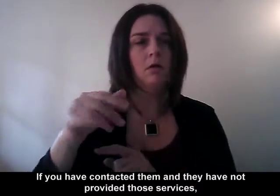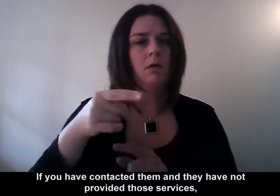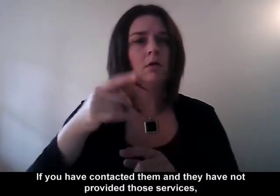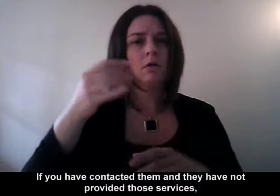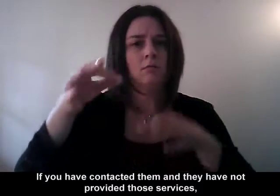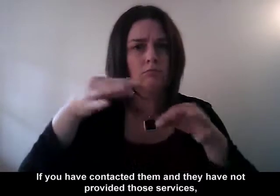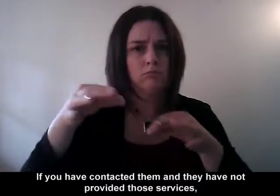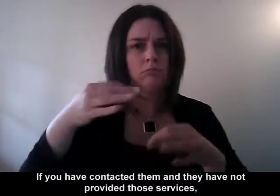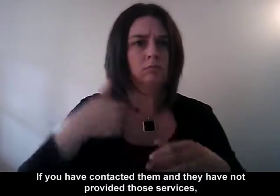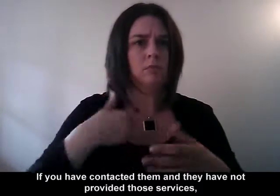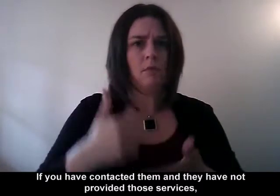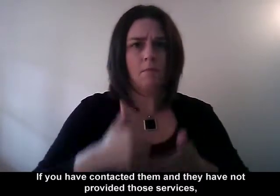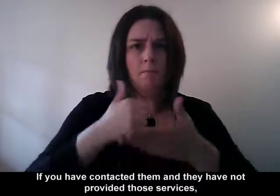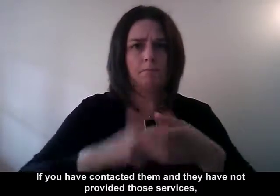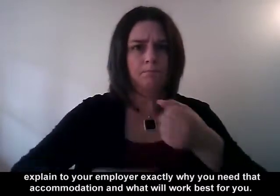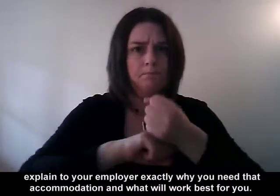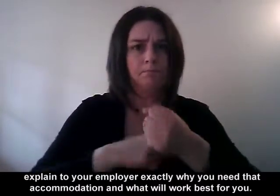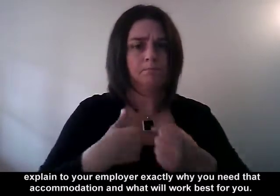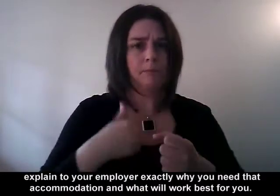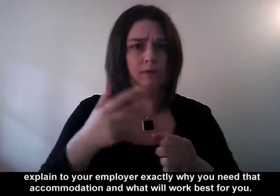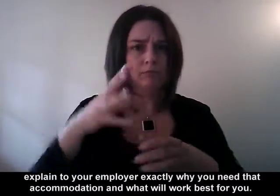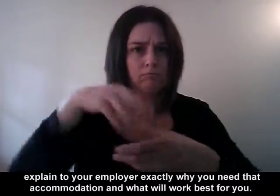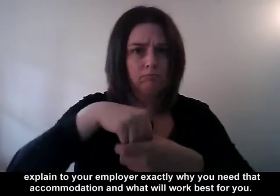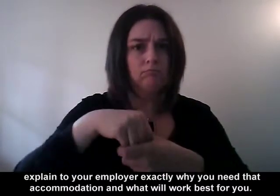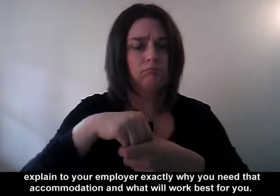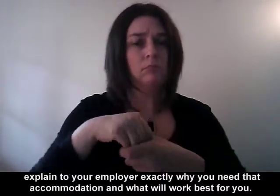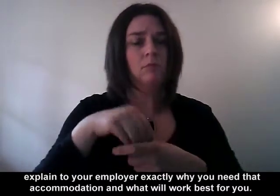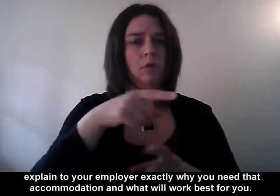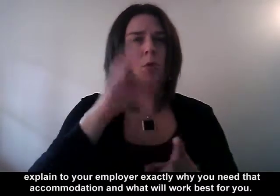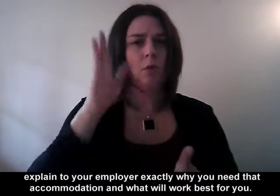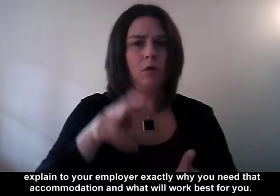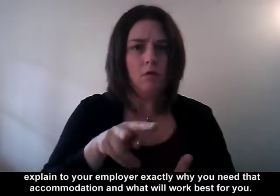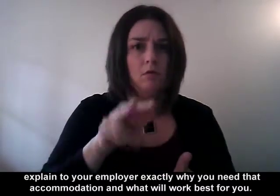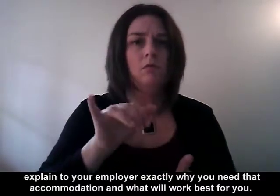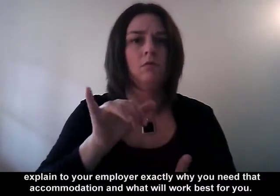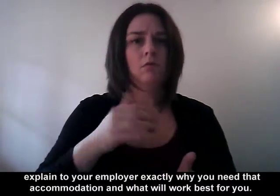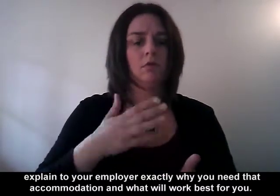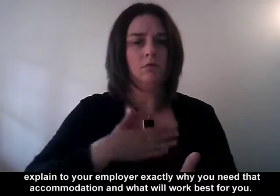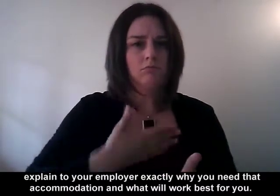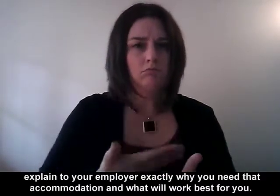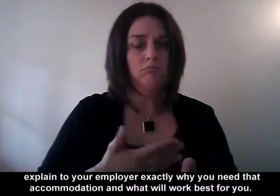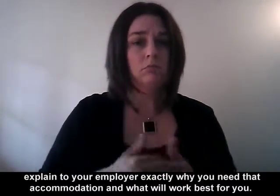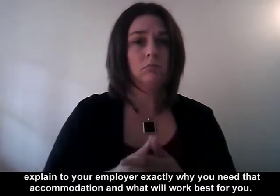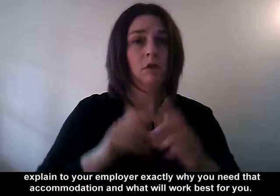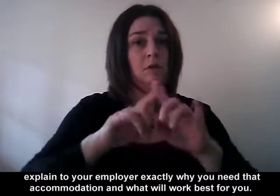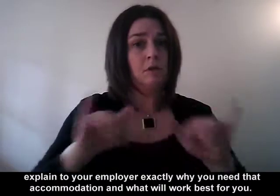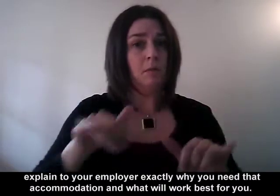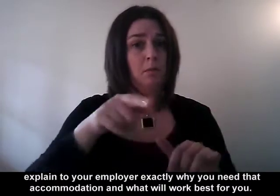those services, explain to your employer exactly why you need that accommodation and what will work best for